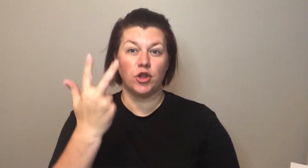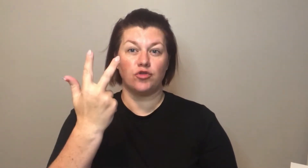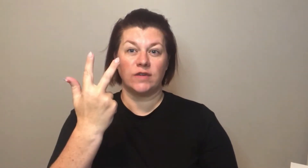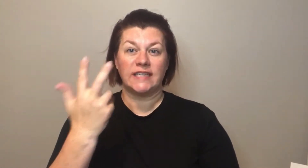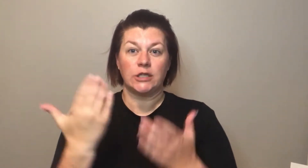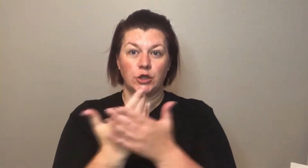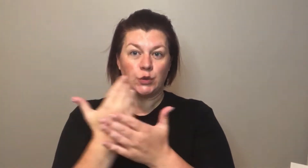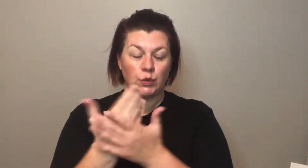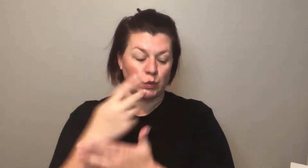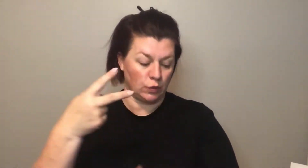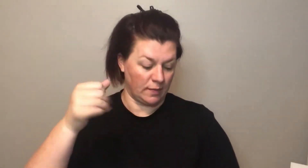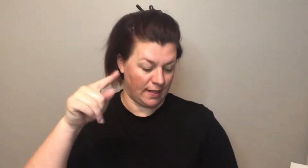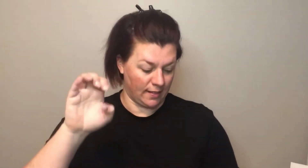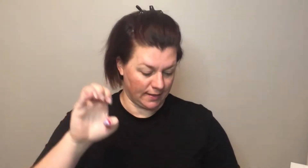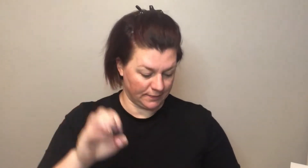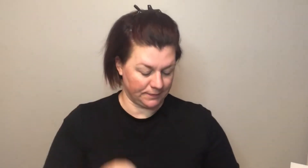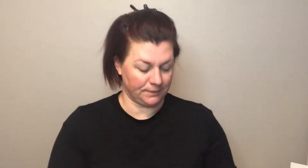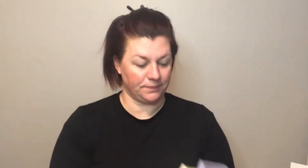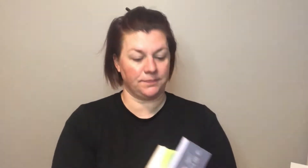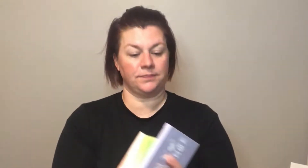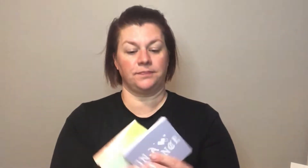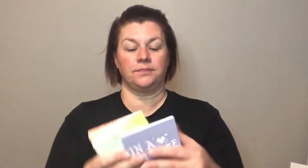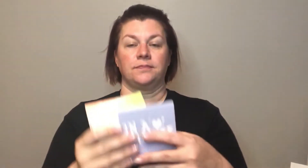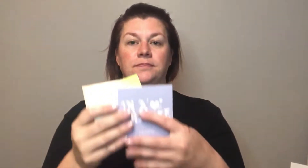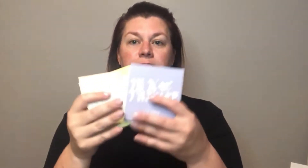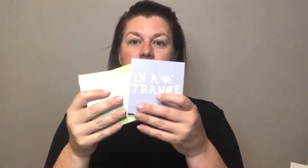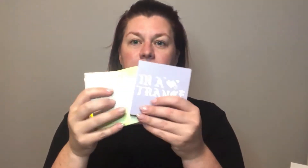Colourpop recently had three new palettes that they released.